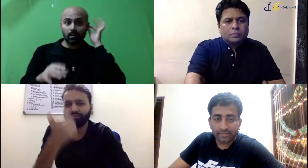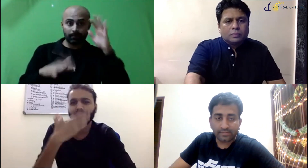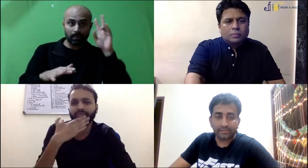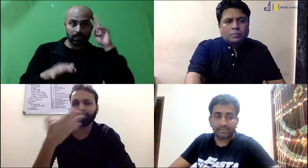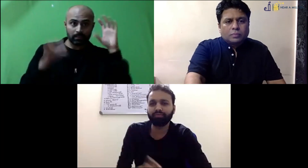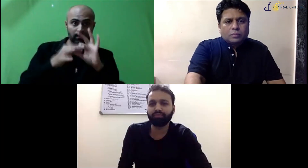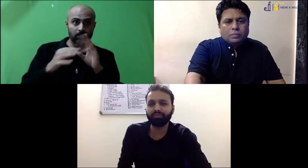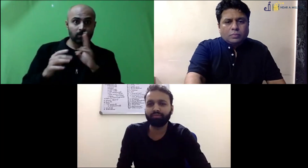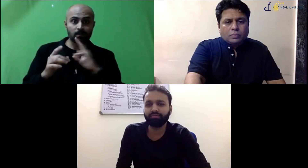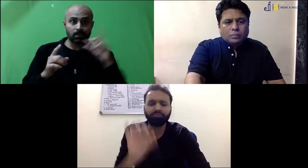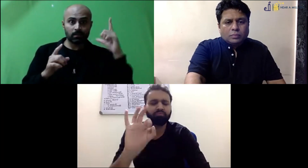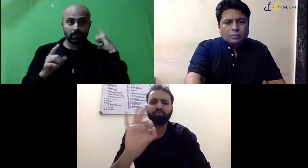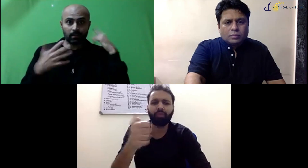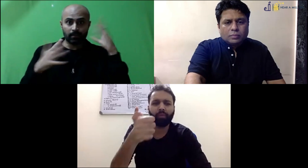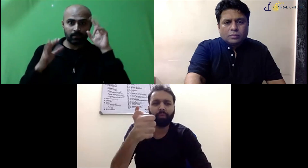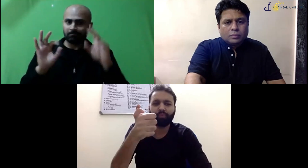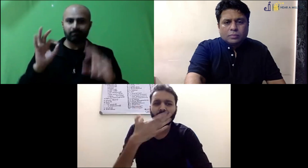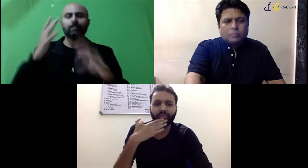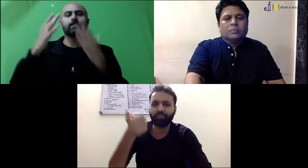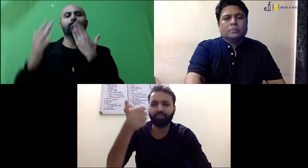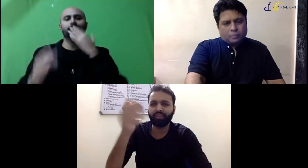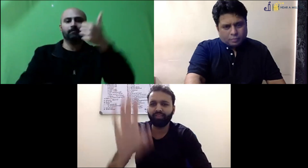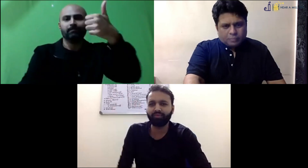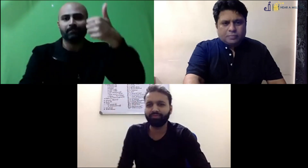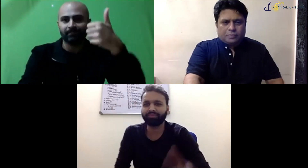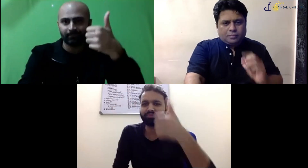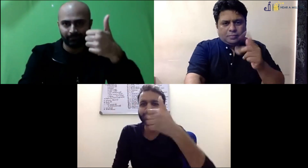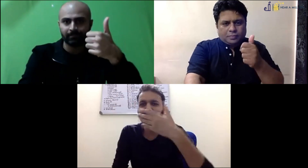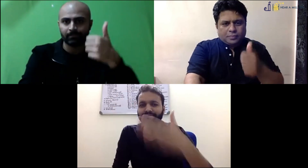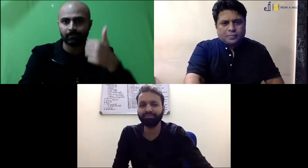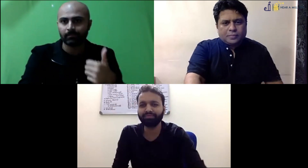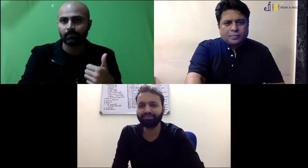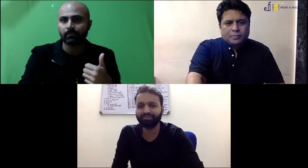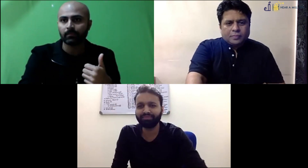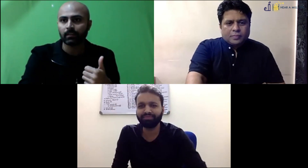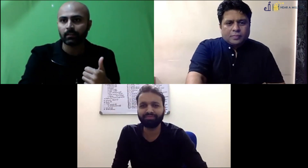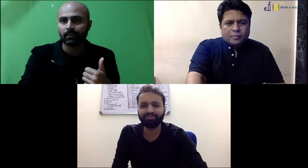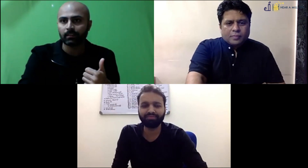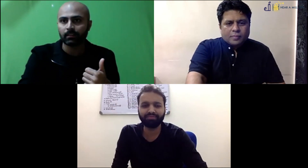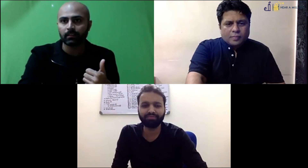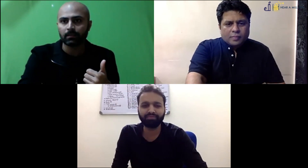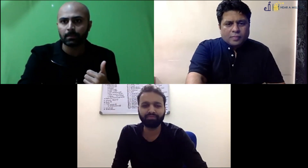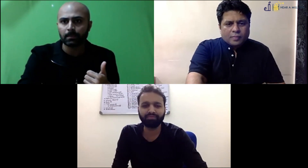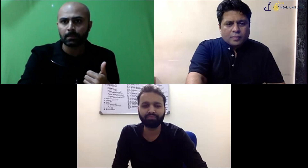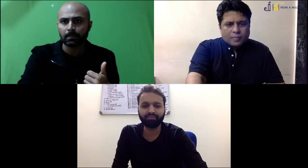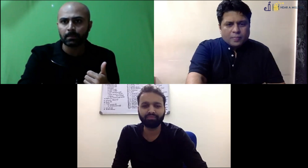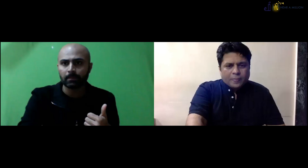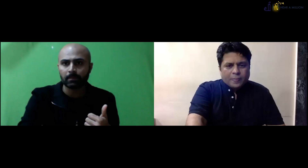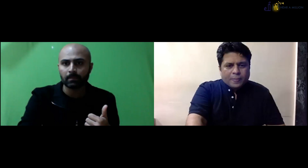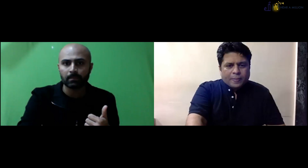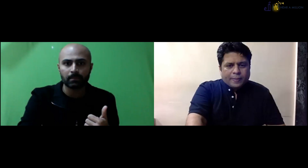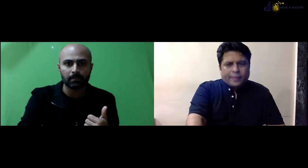problem. Never mind. So Rahul, do you have any query? No, I don't have. Okay, thank you.